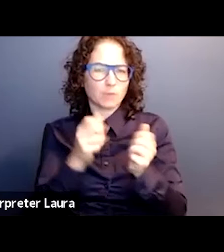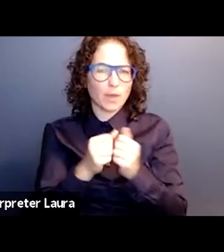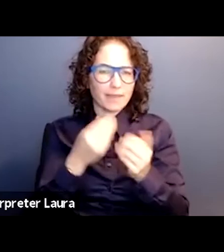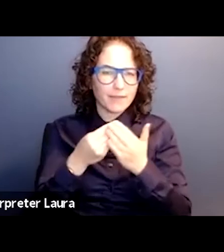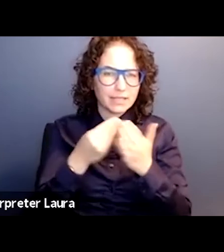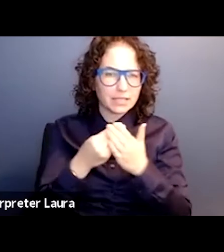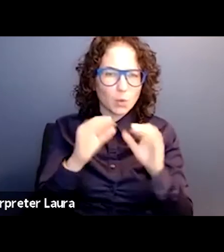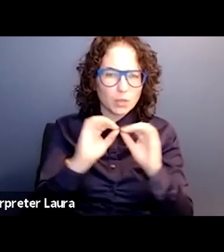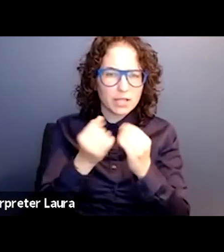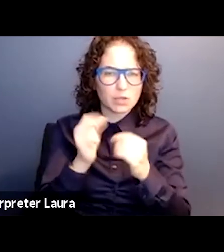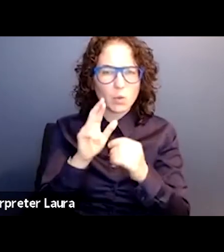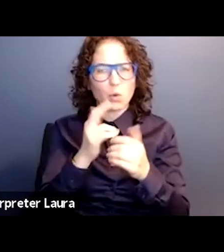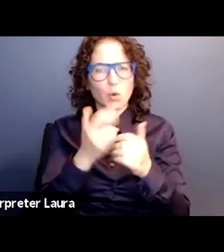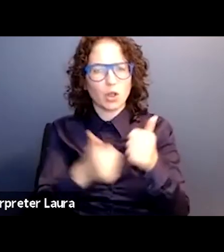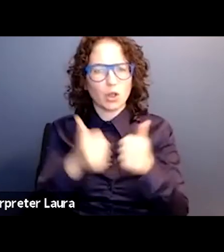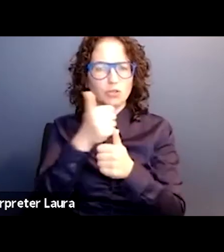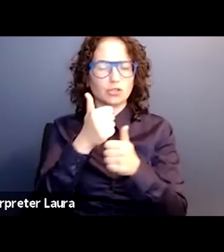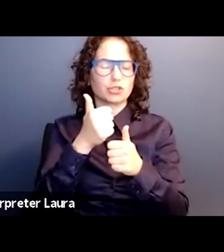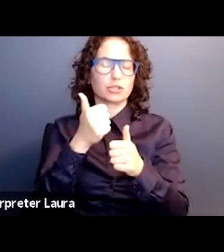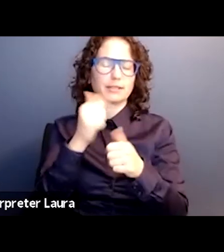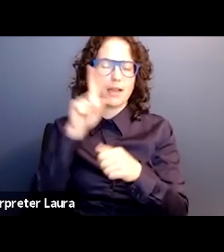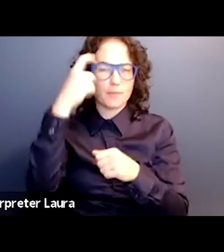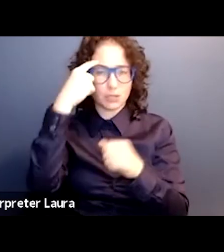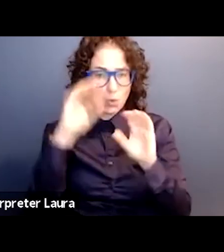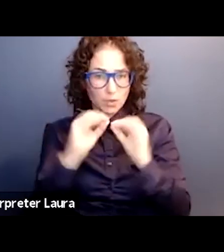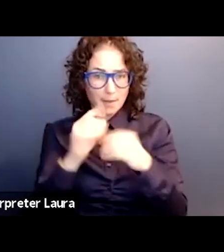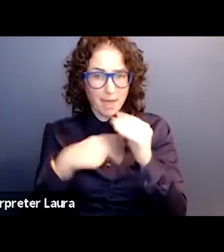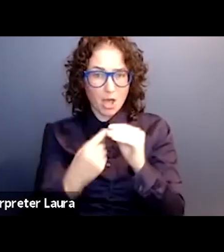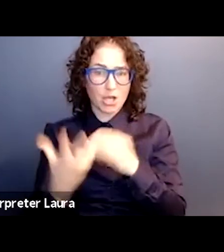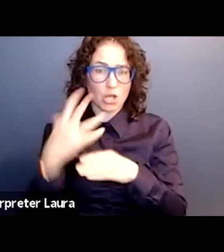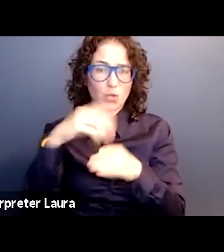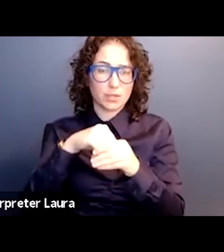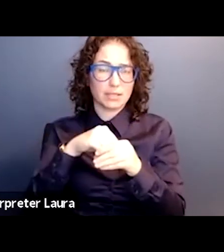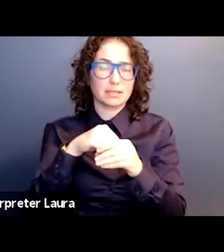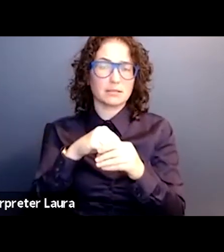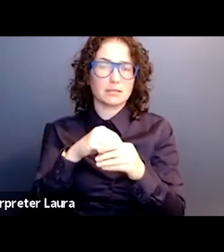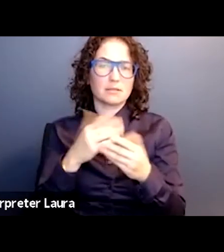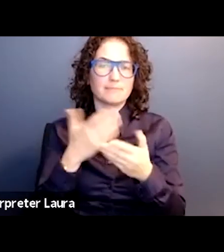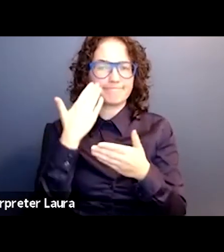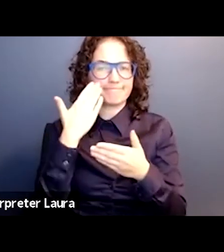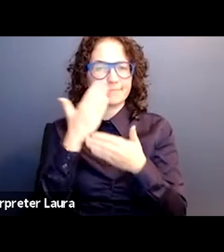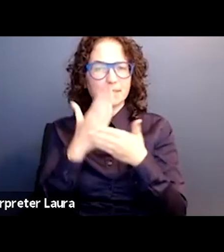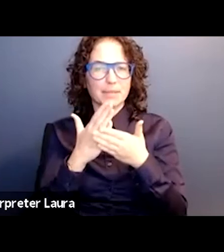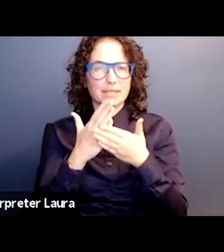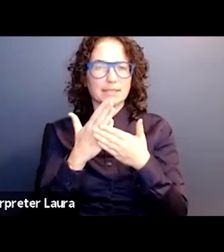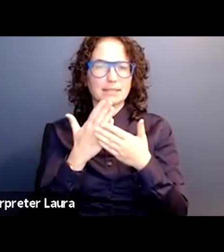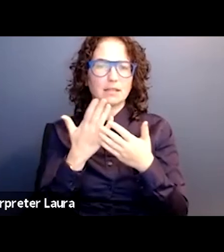or larger governmental organizations on including some of these